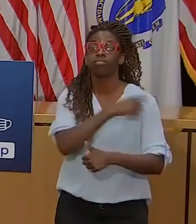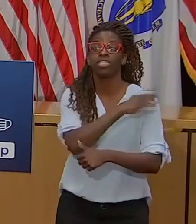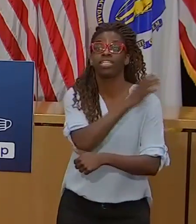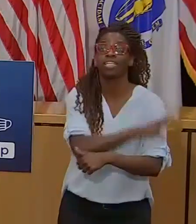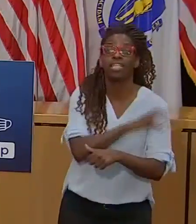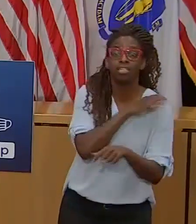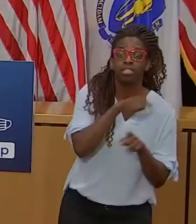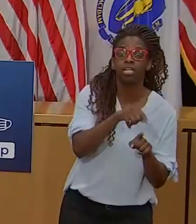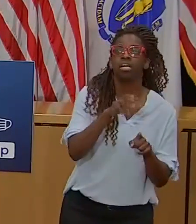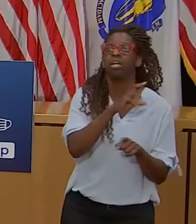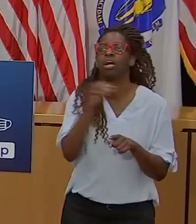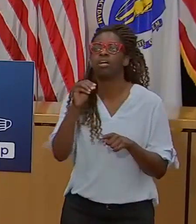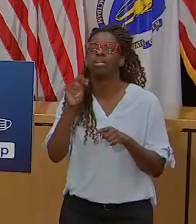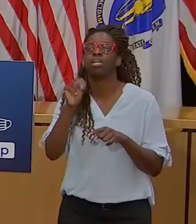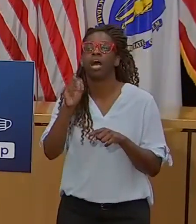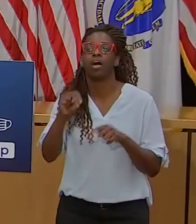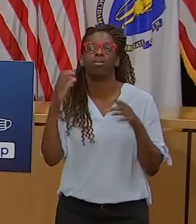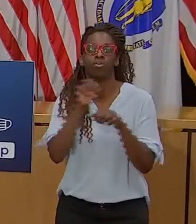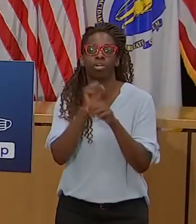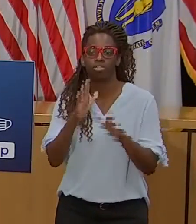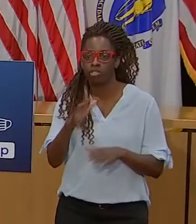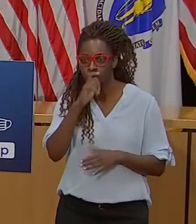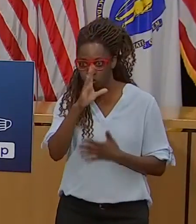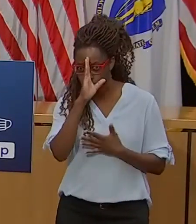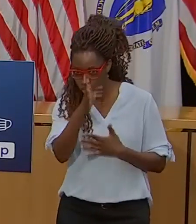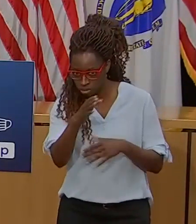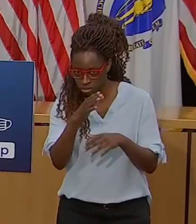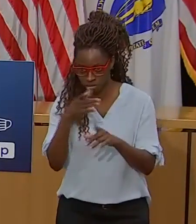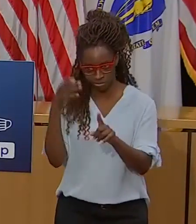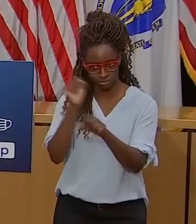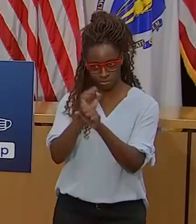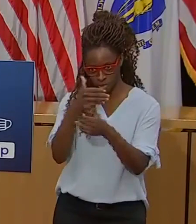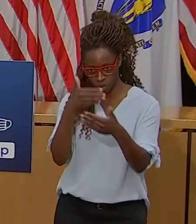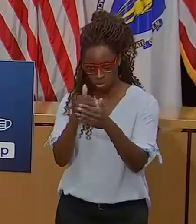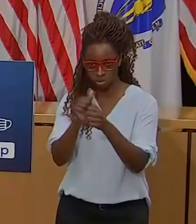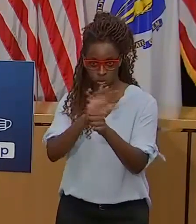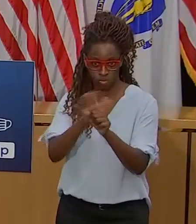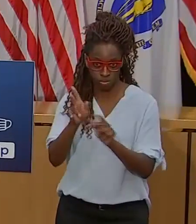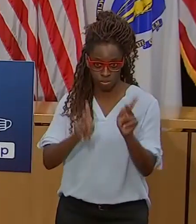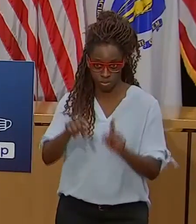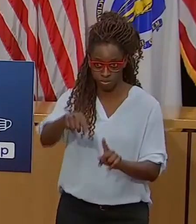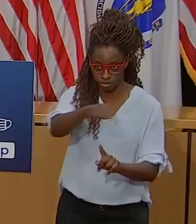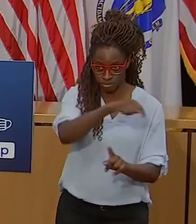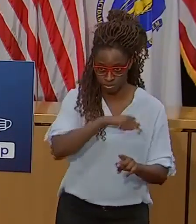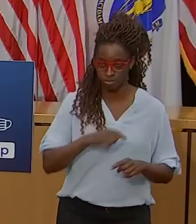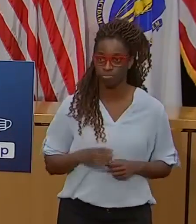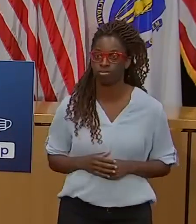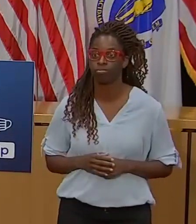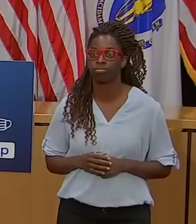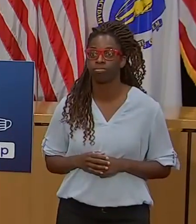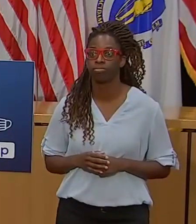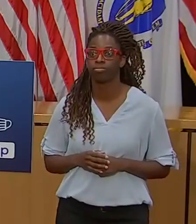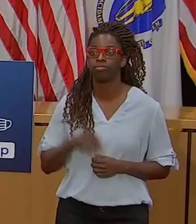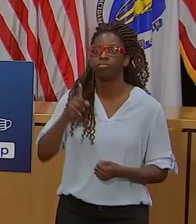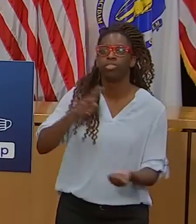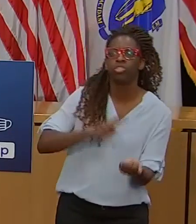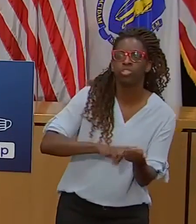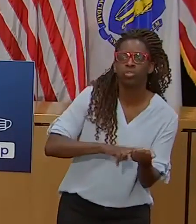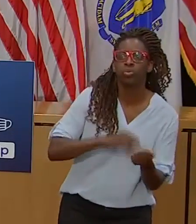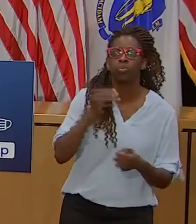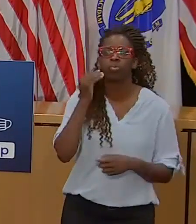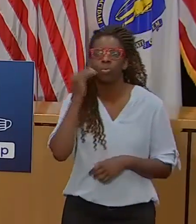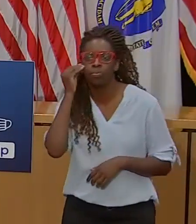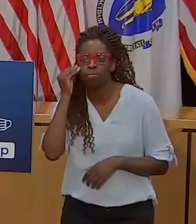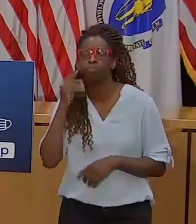healthcare workers doing direct and COVID-facing care. Long-term care facilities, rest homes, and assisted living